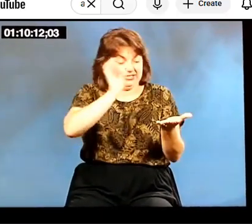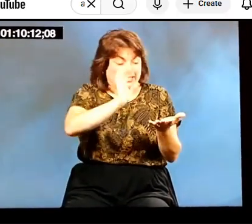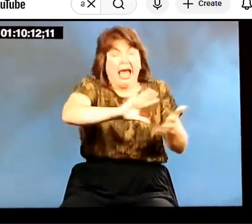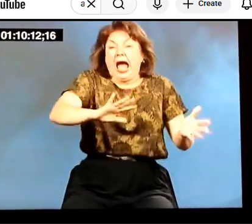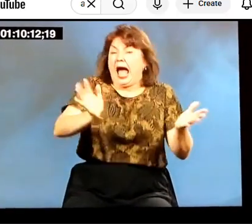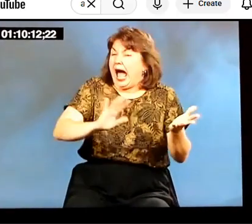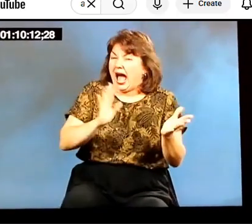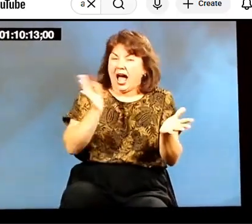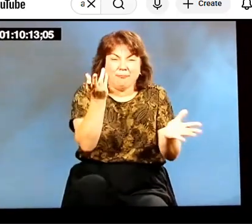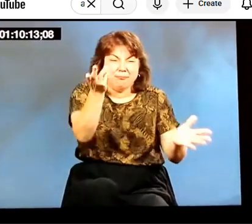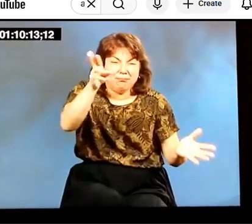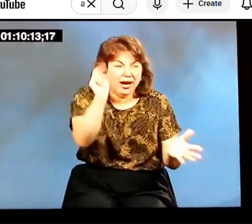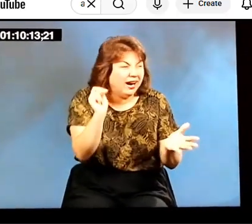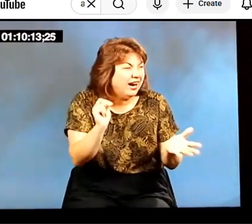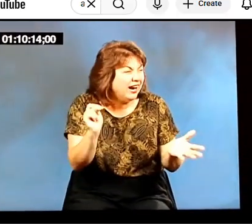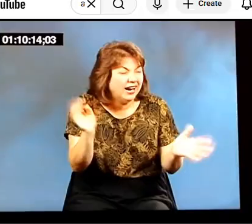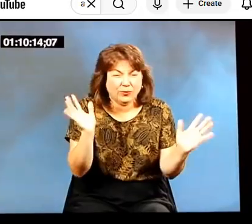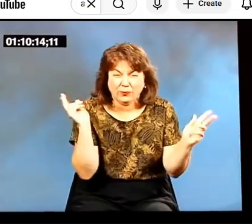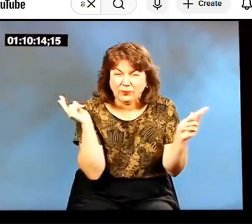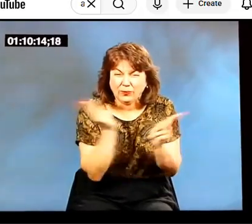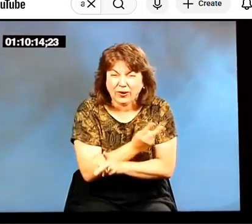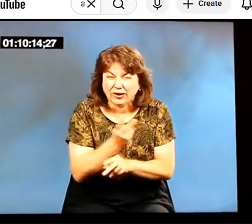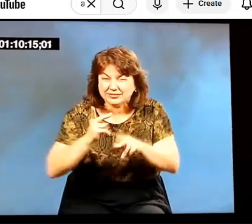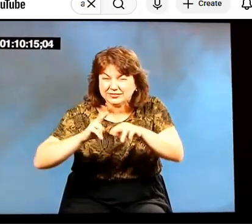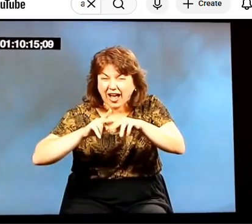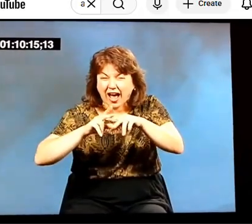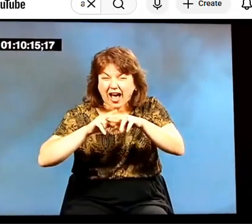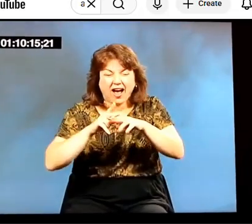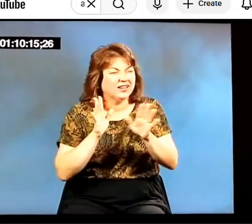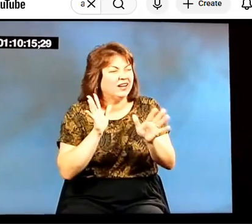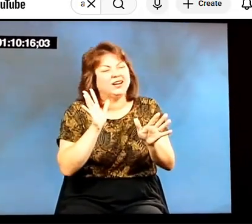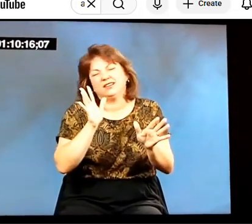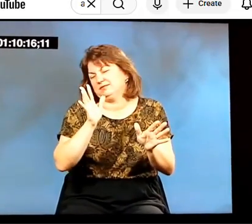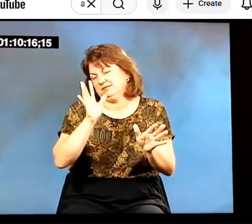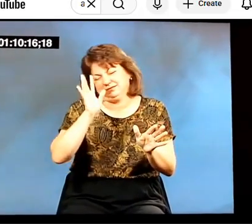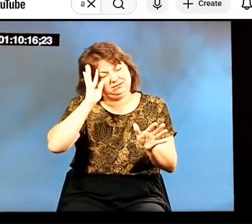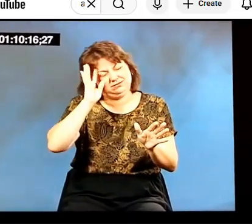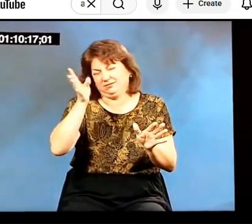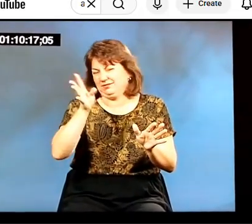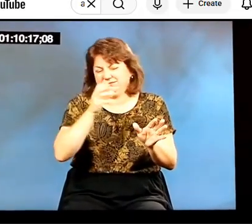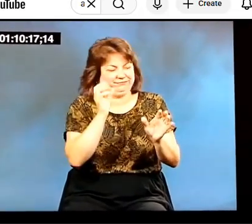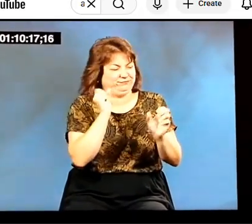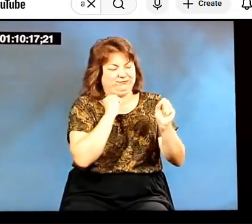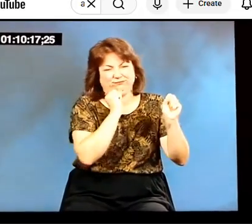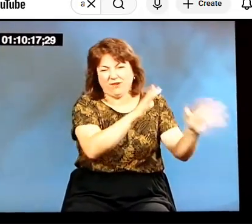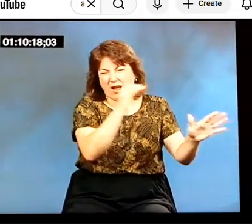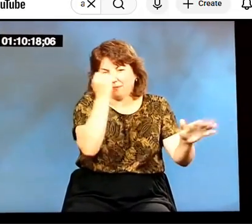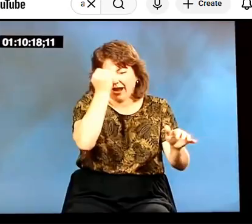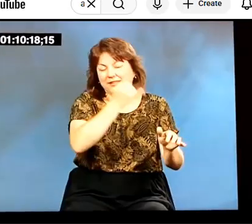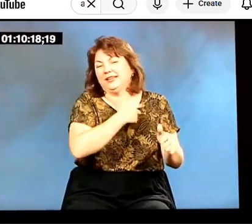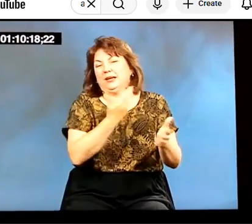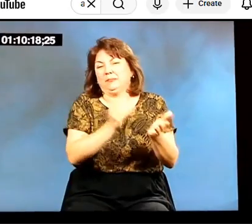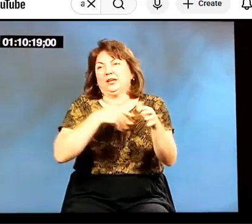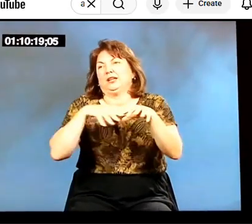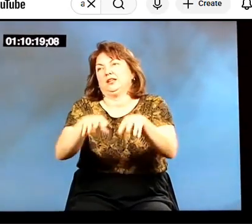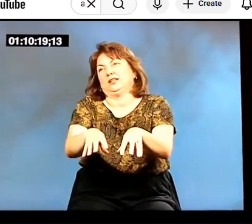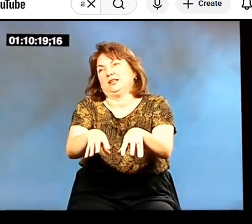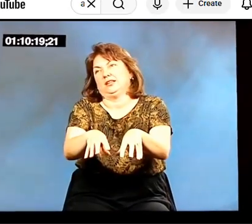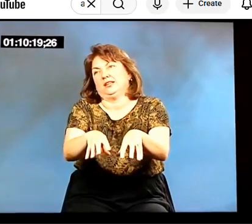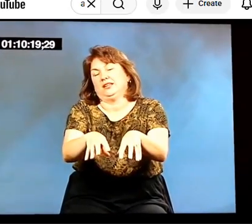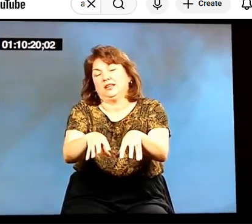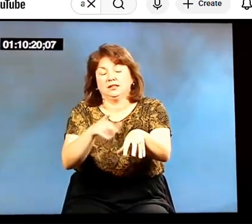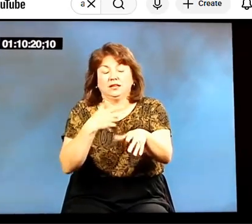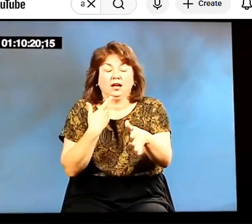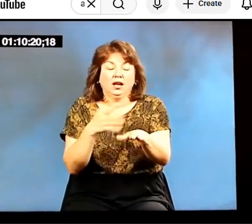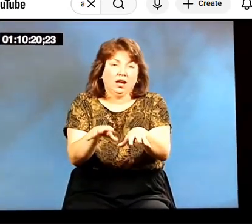So I went to my cabinet, grabbed the meat tenderizer, and put it on my hands, and oh my God, it started burning even more. And I was